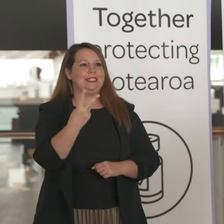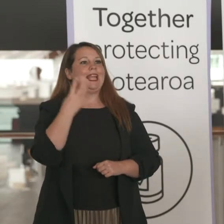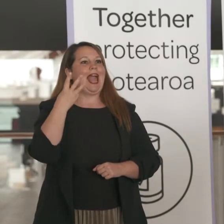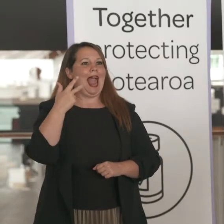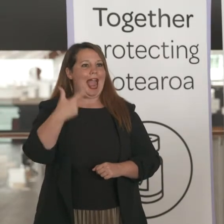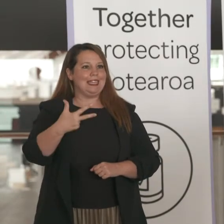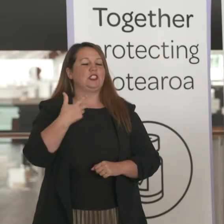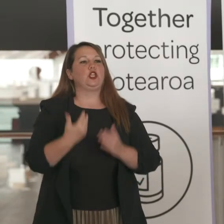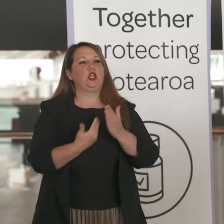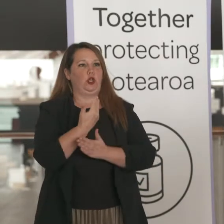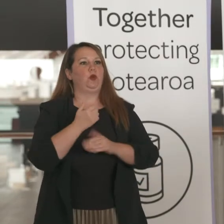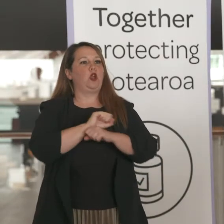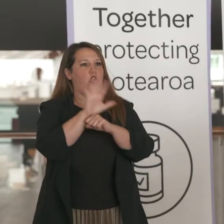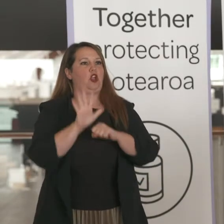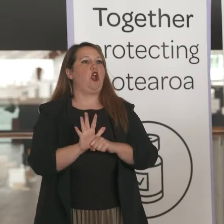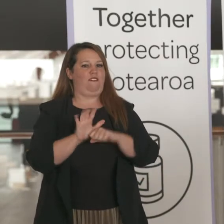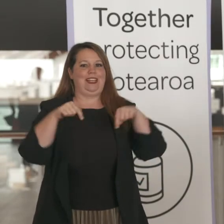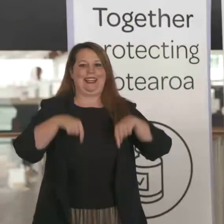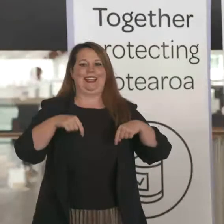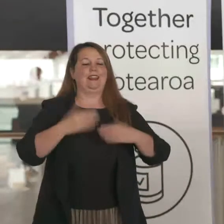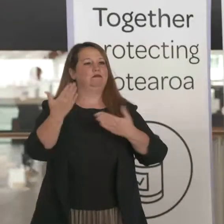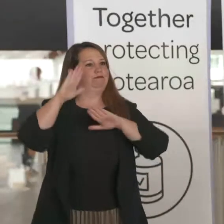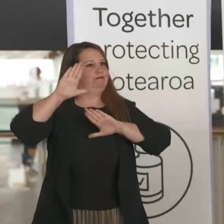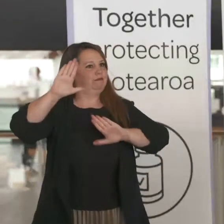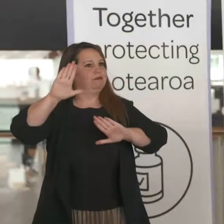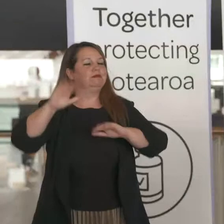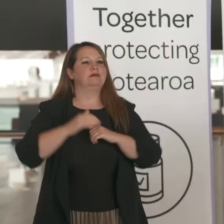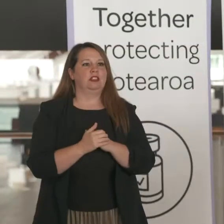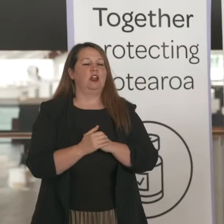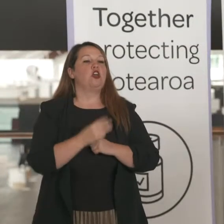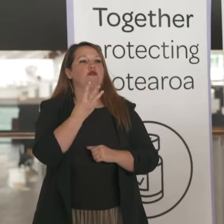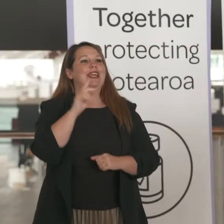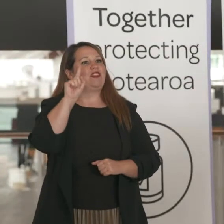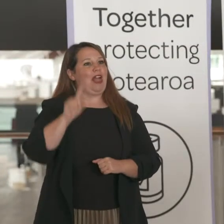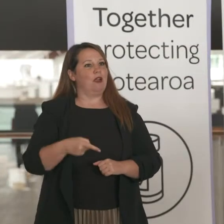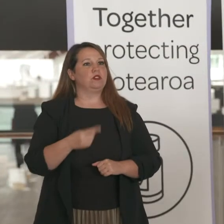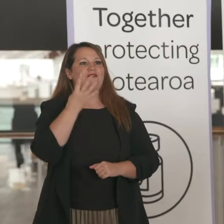14,128 new COVID cases across Aotearoa, with